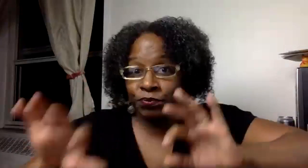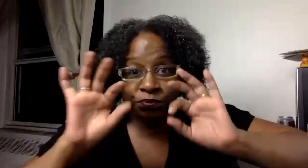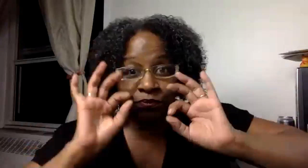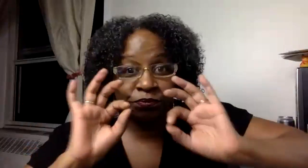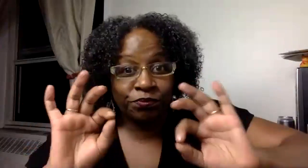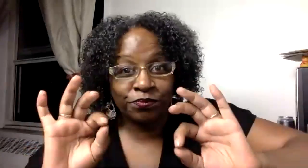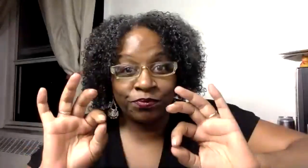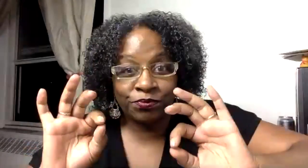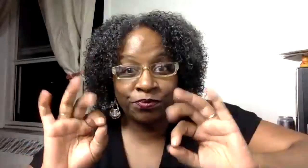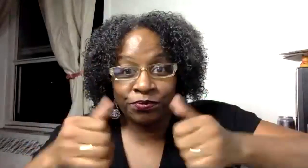on.